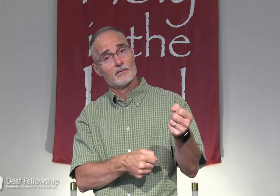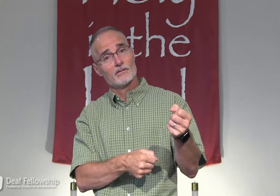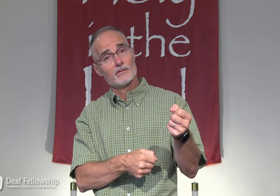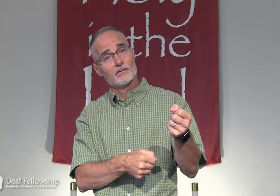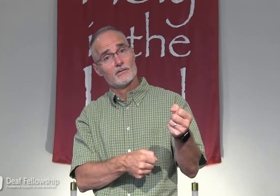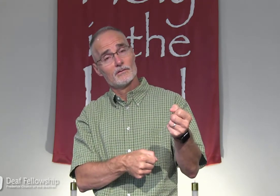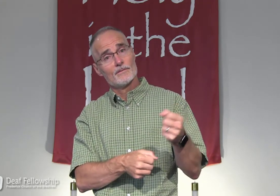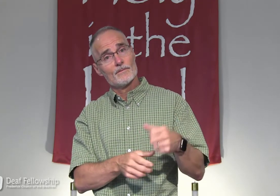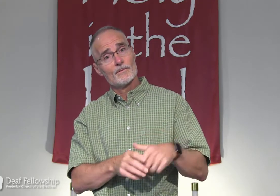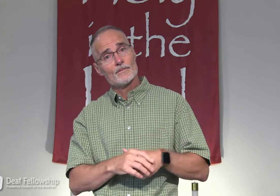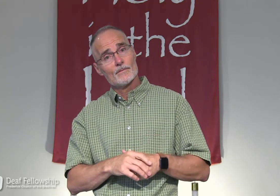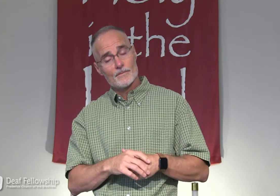100% confident?